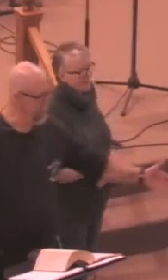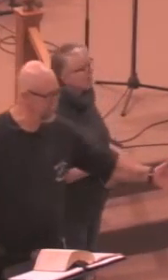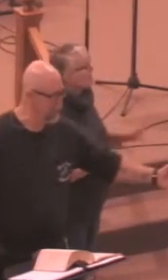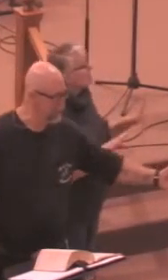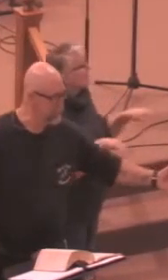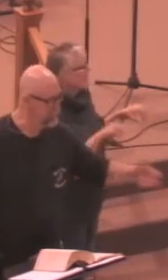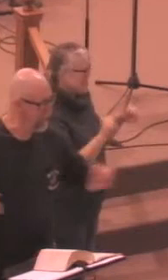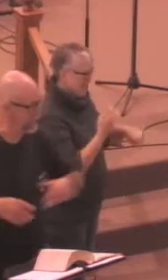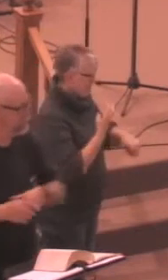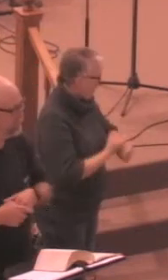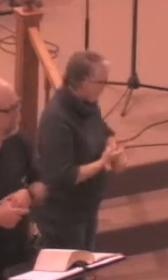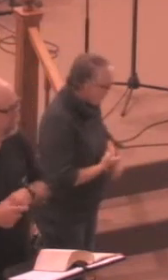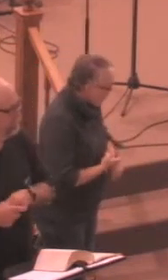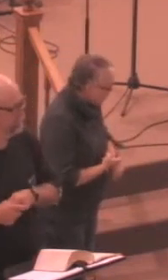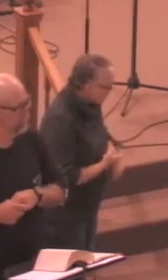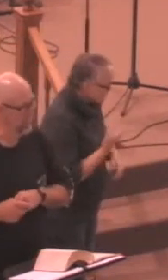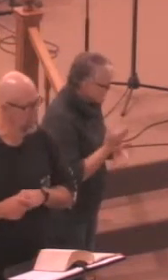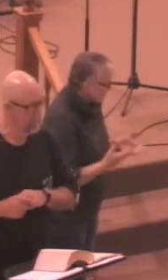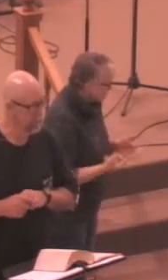It can be tough some days.